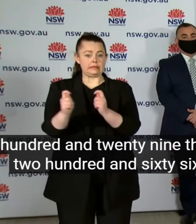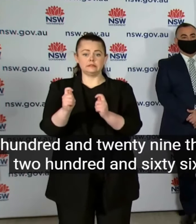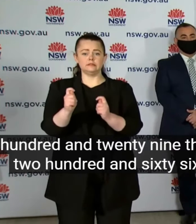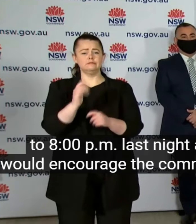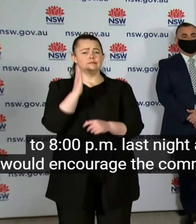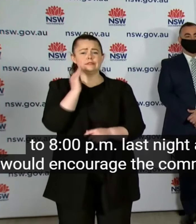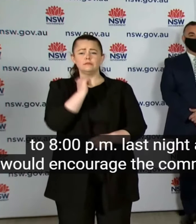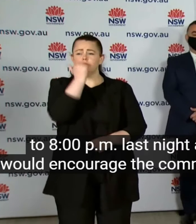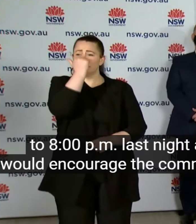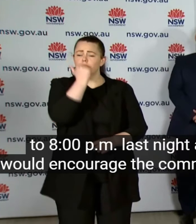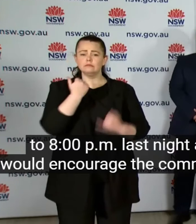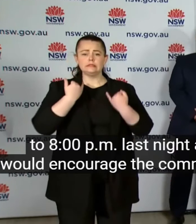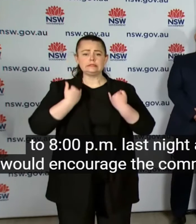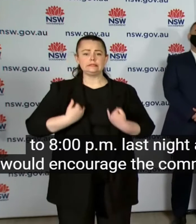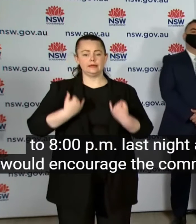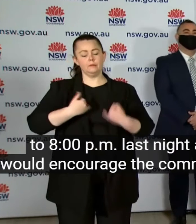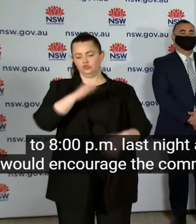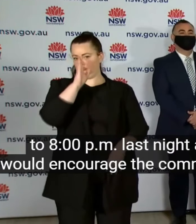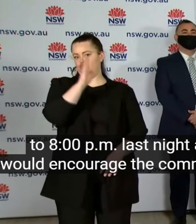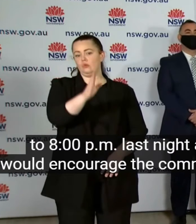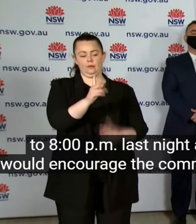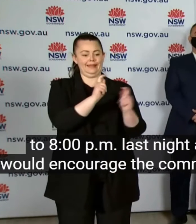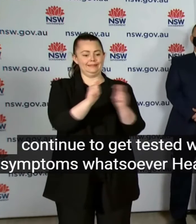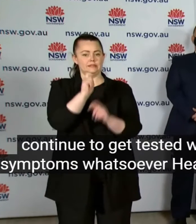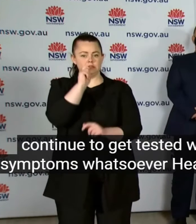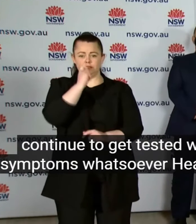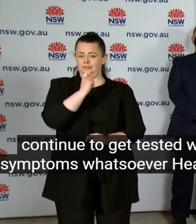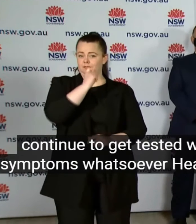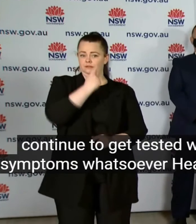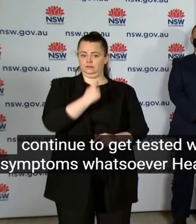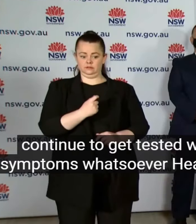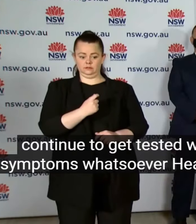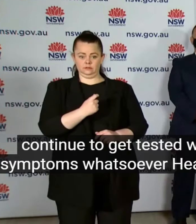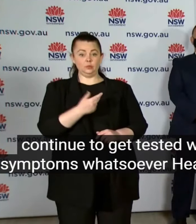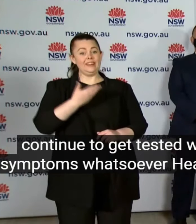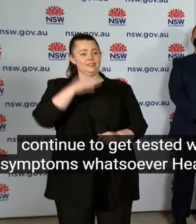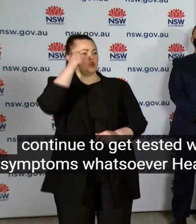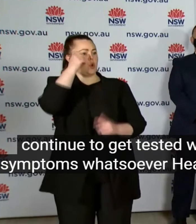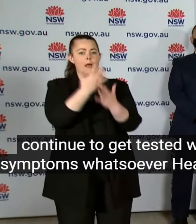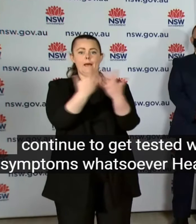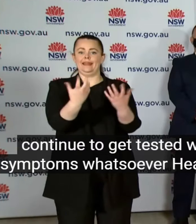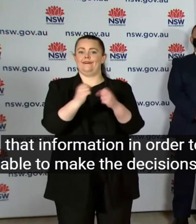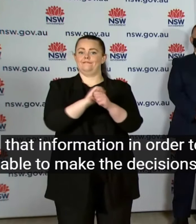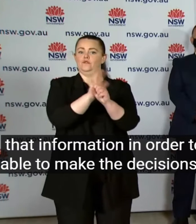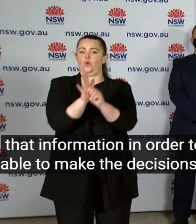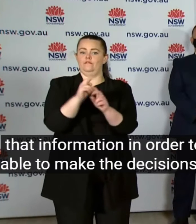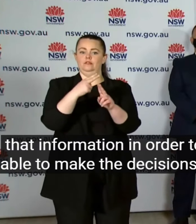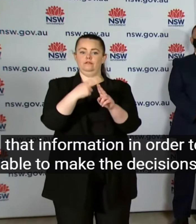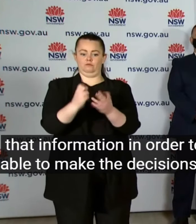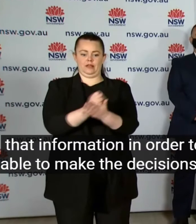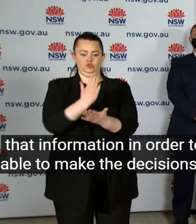whatsoever. Health needs that information in order to be able to make the decisions that are undertaken to make us or keep us